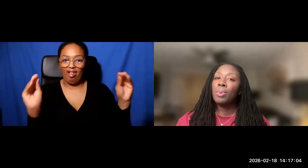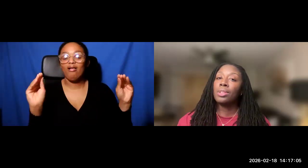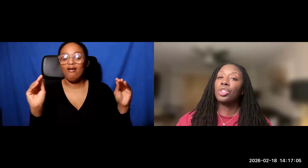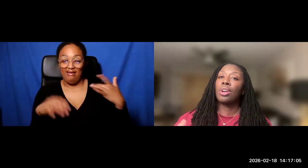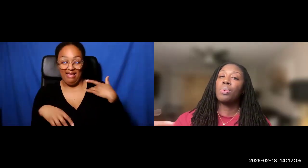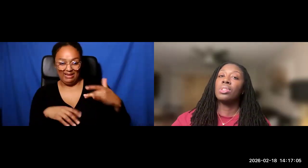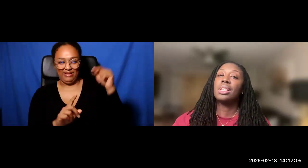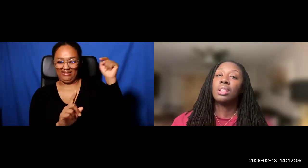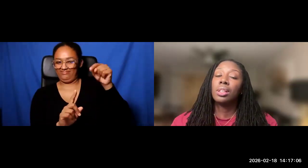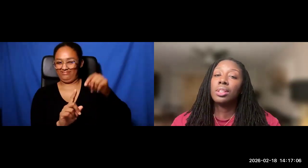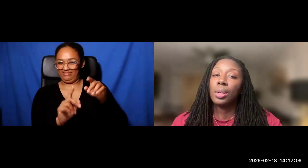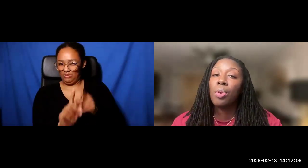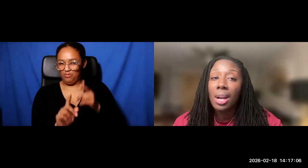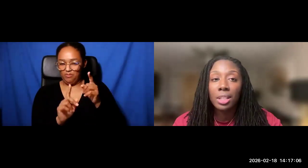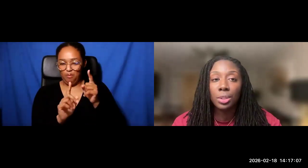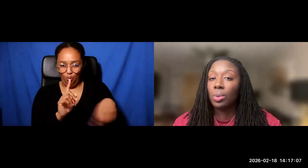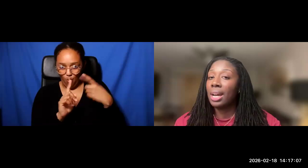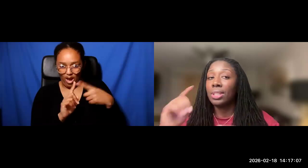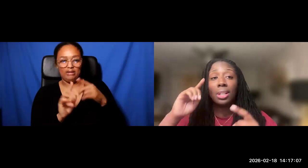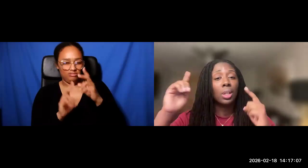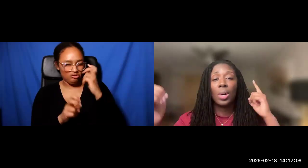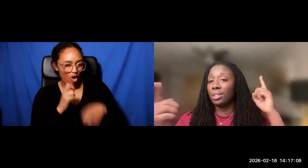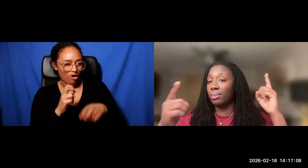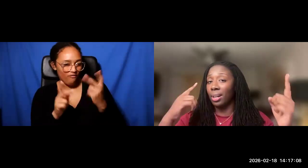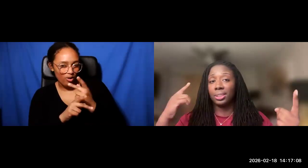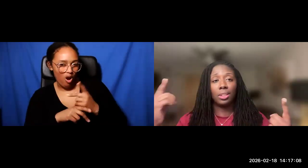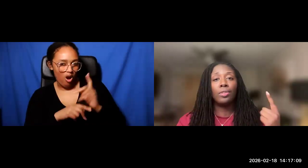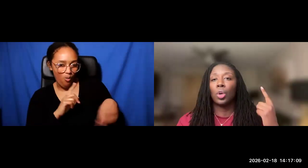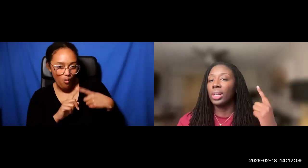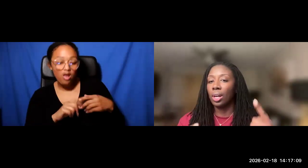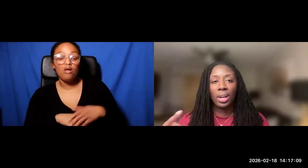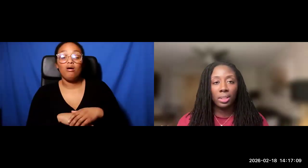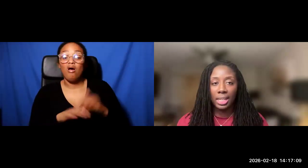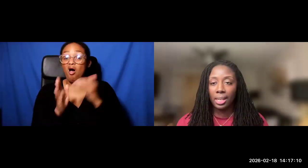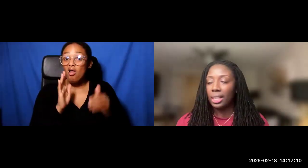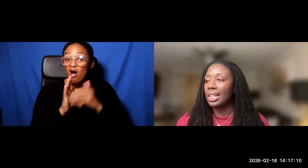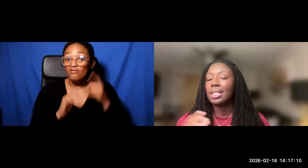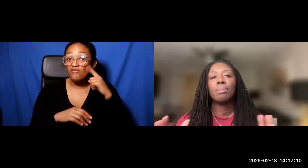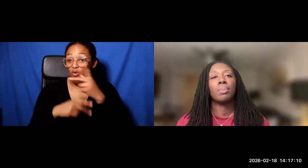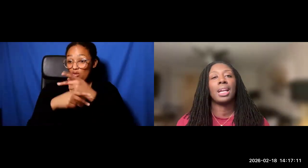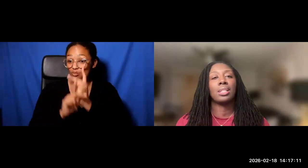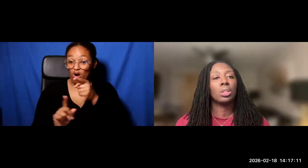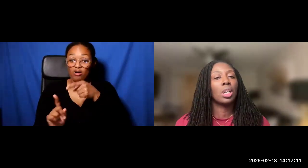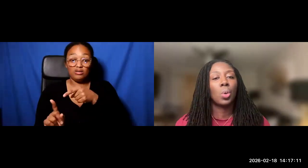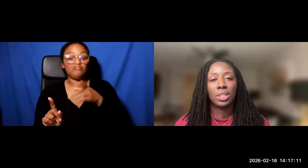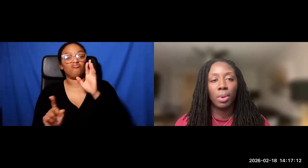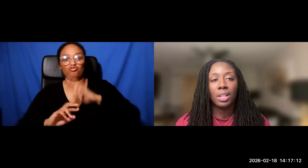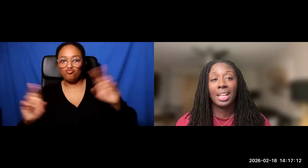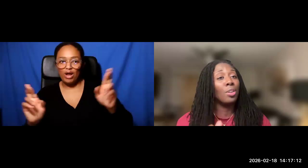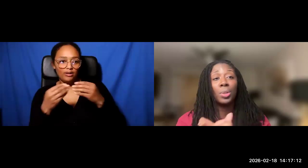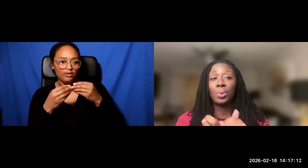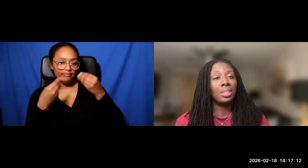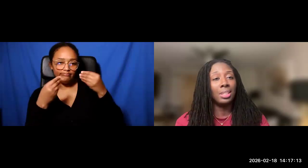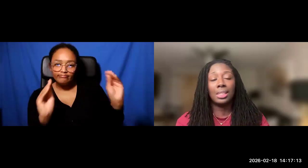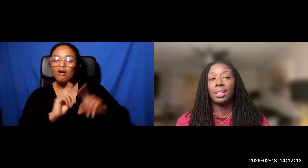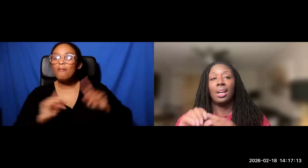and the people that they're trying to present their product to have a ton of question marks floating around their head. And anytime somebody has a ton of question marks,